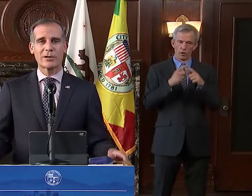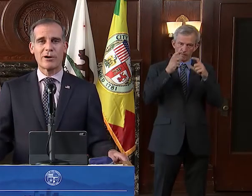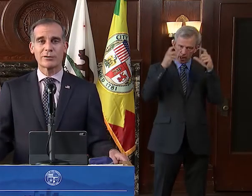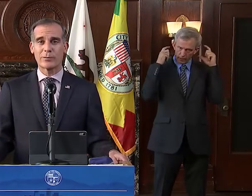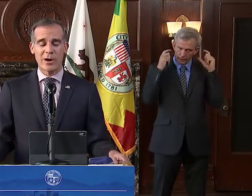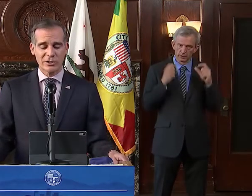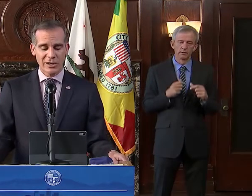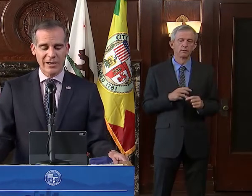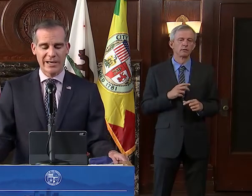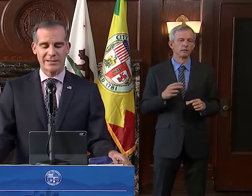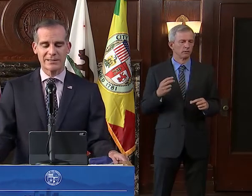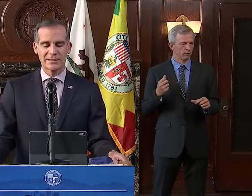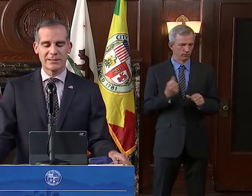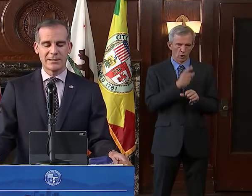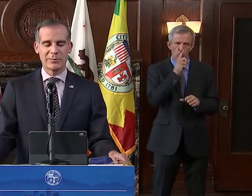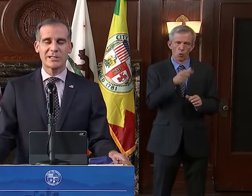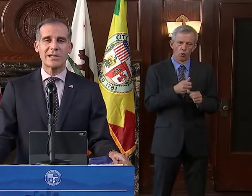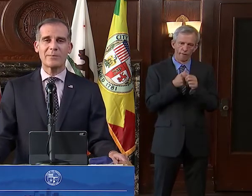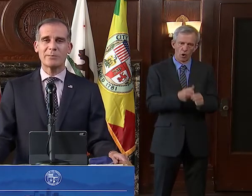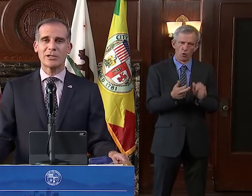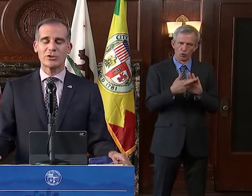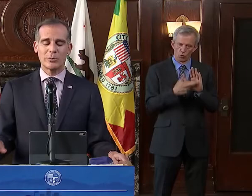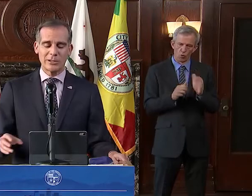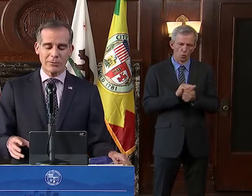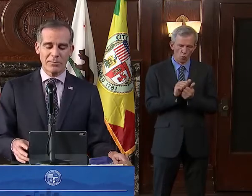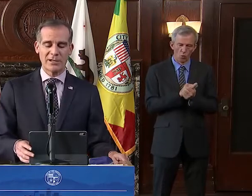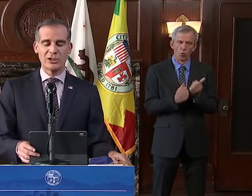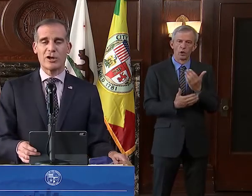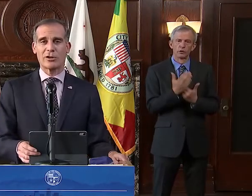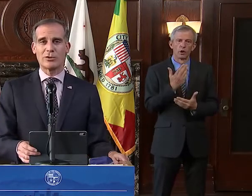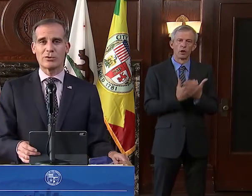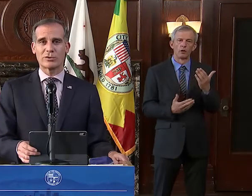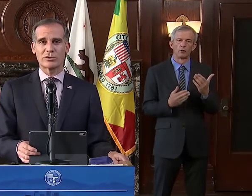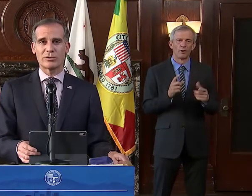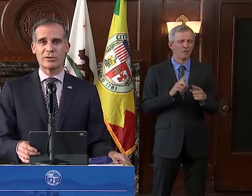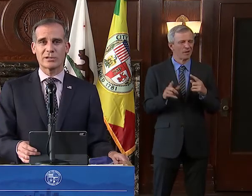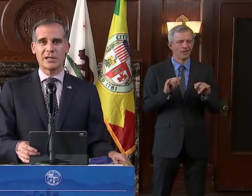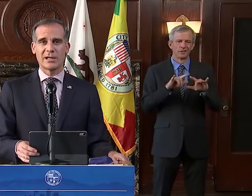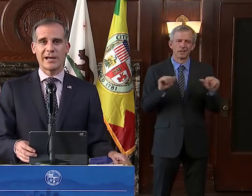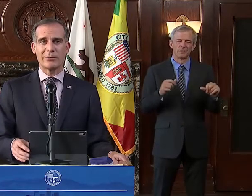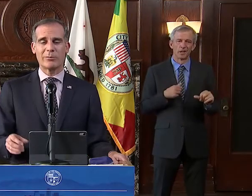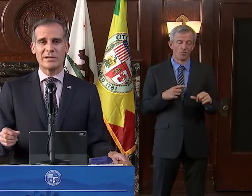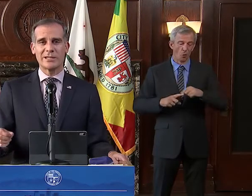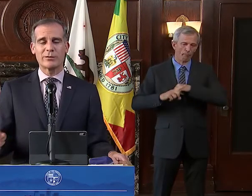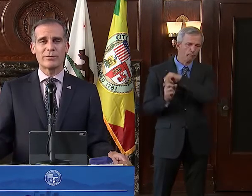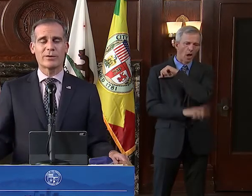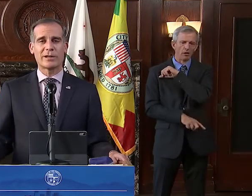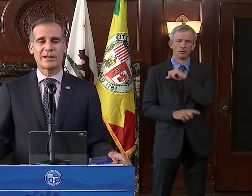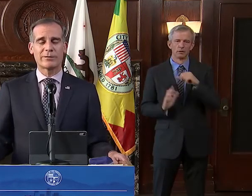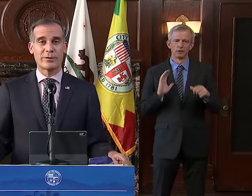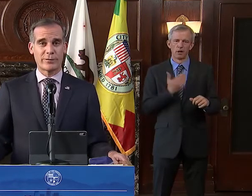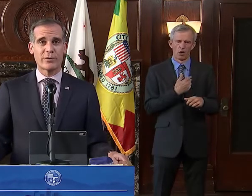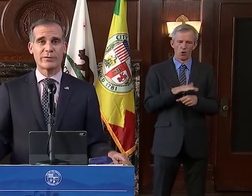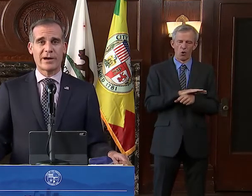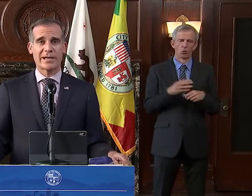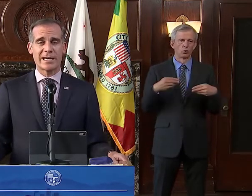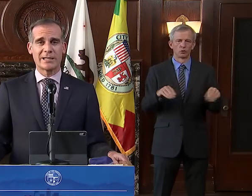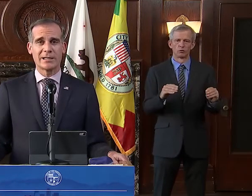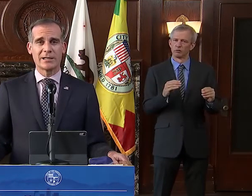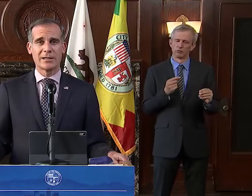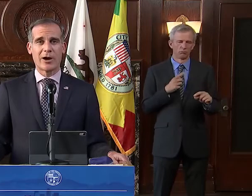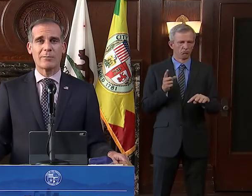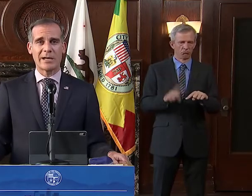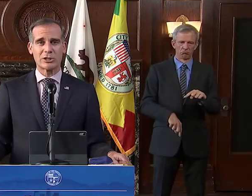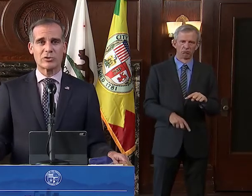the protocols for washing our hands. But it's time to make sure we don't punish our local stores and that we begin to fortify